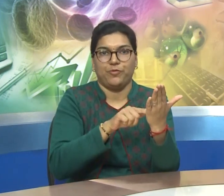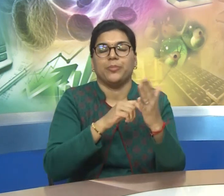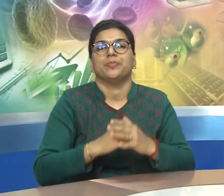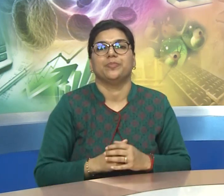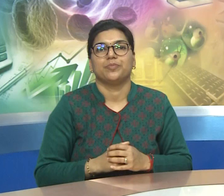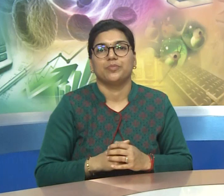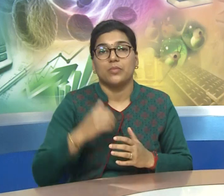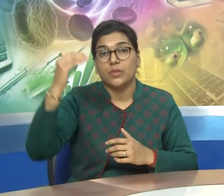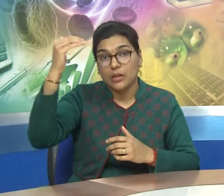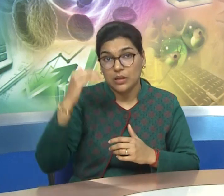Point 2.